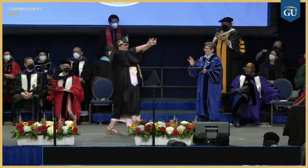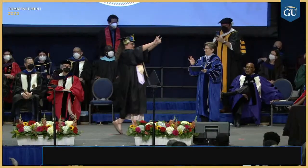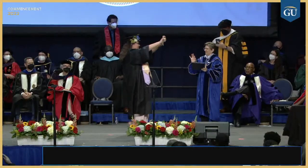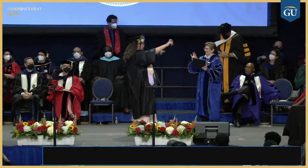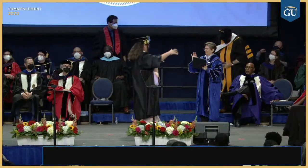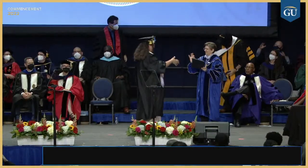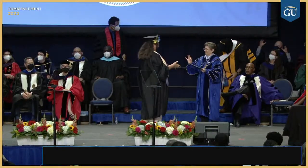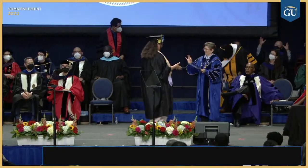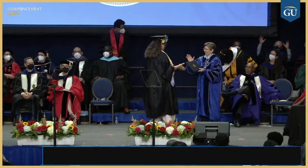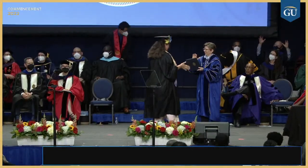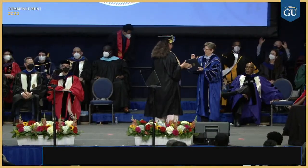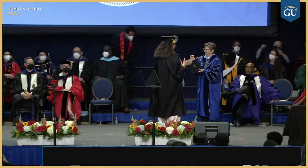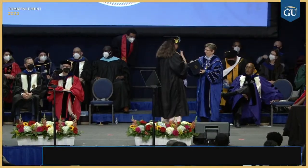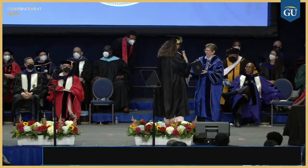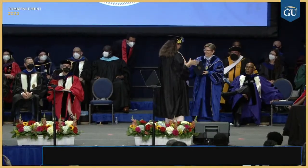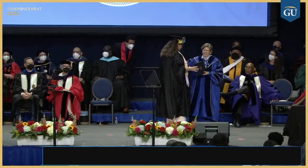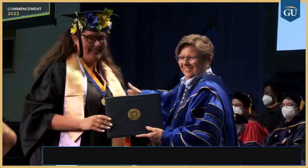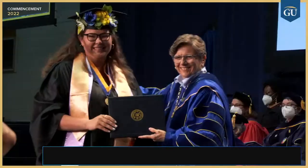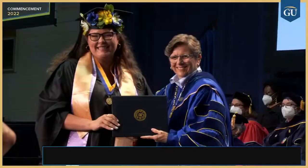To my family, I love you all.